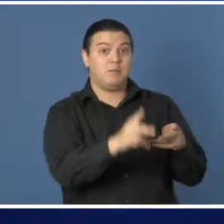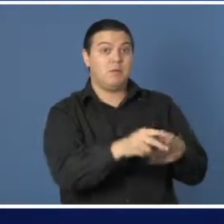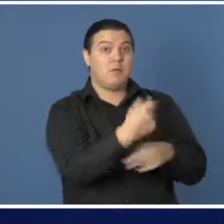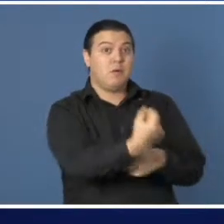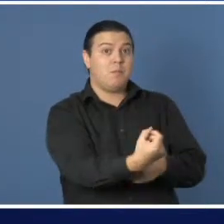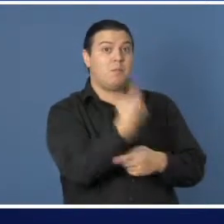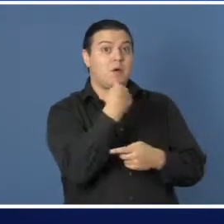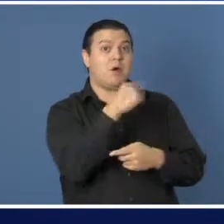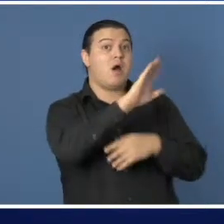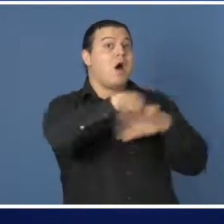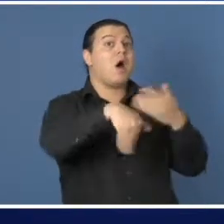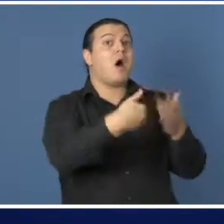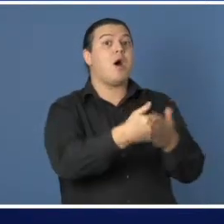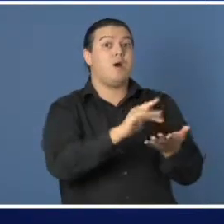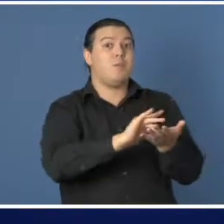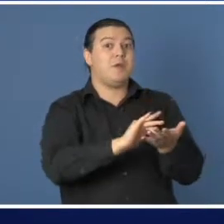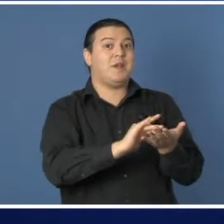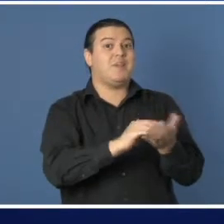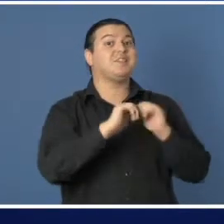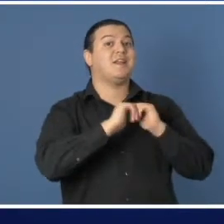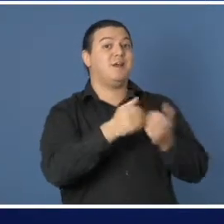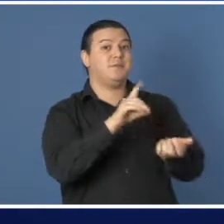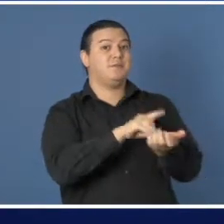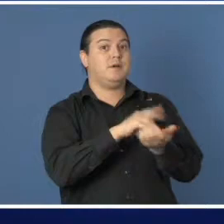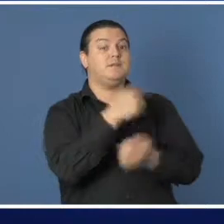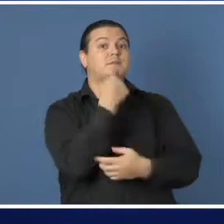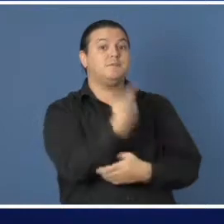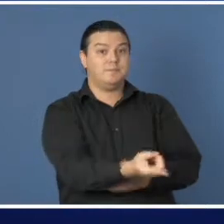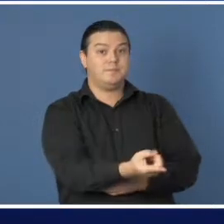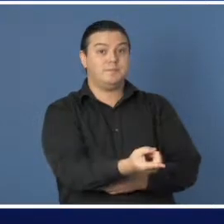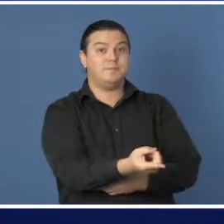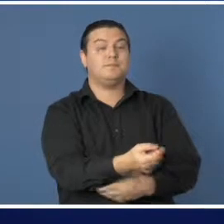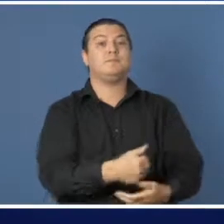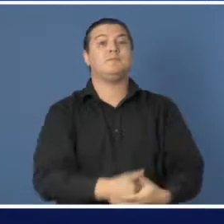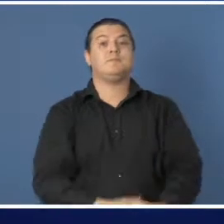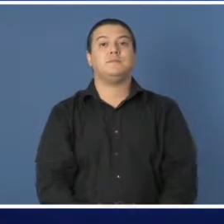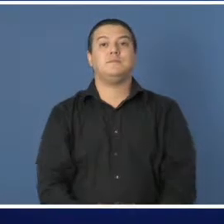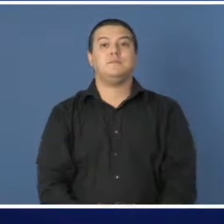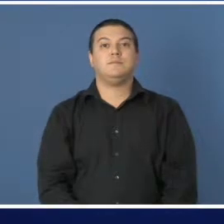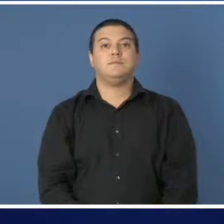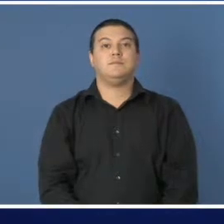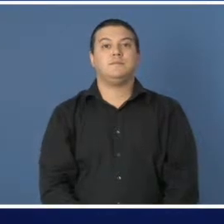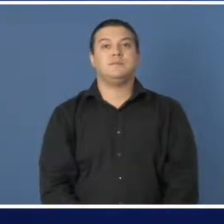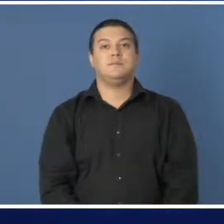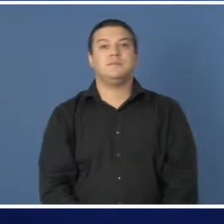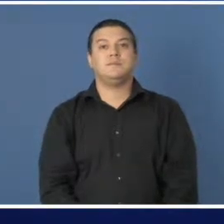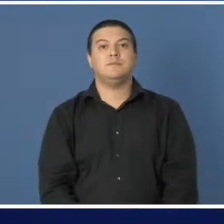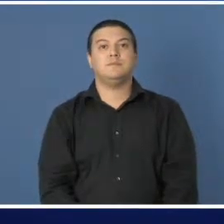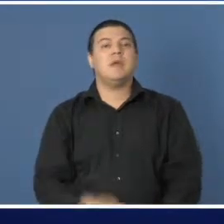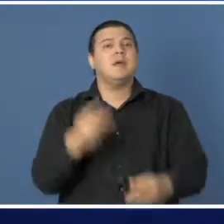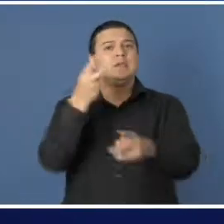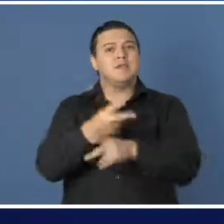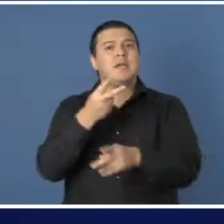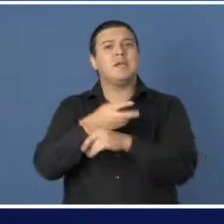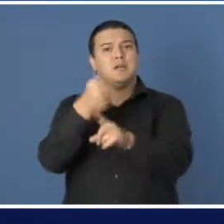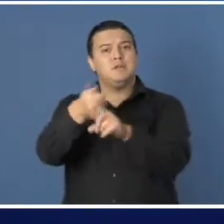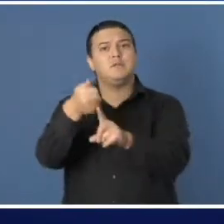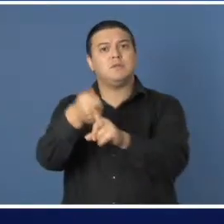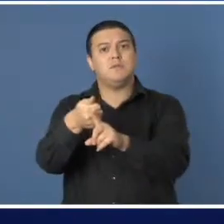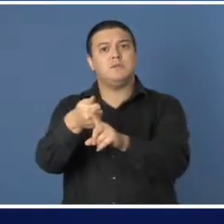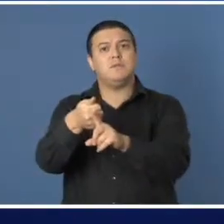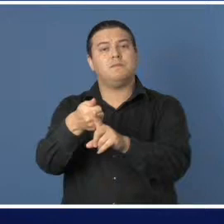are sick take all medication exactly as prescribed Take care of